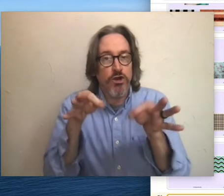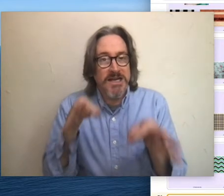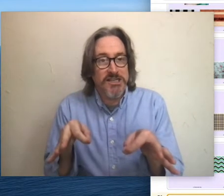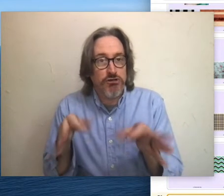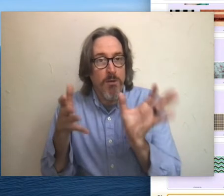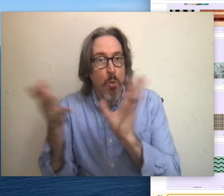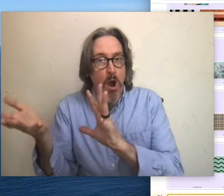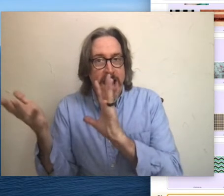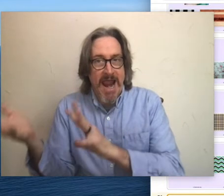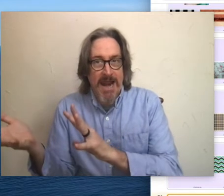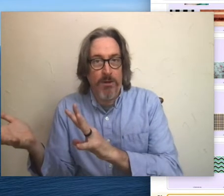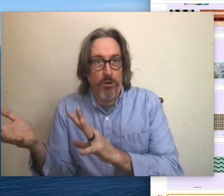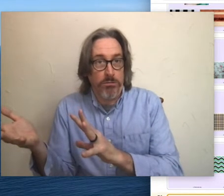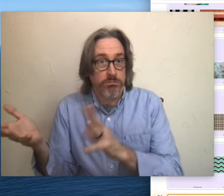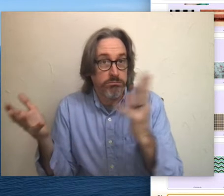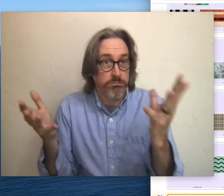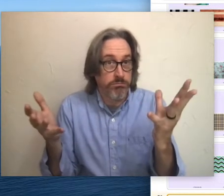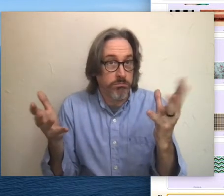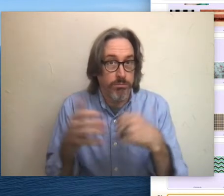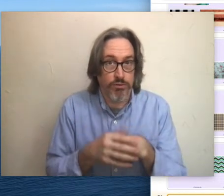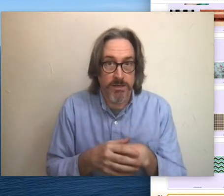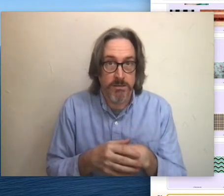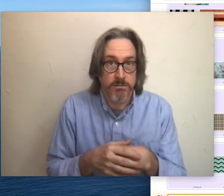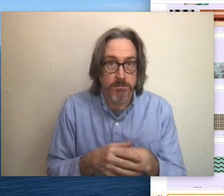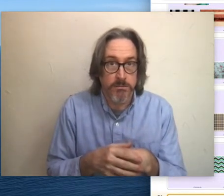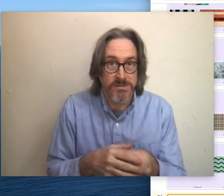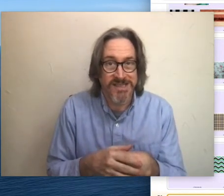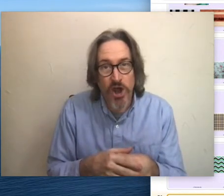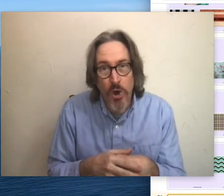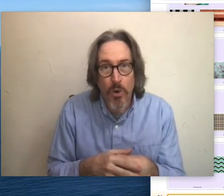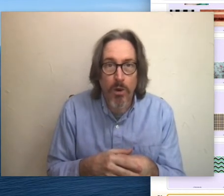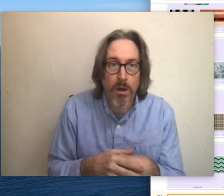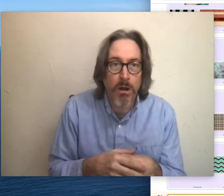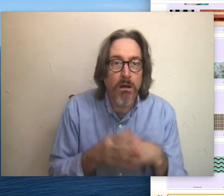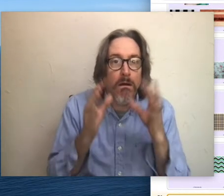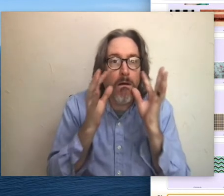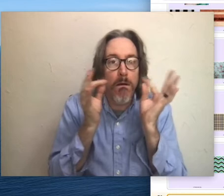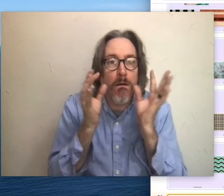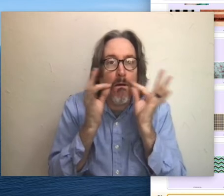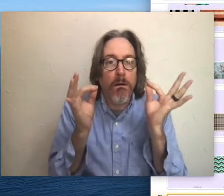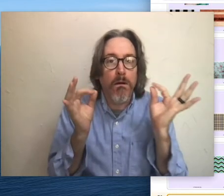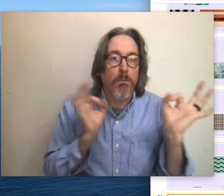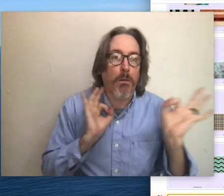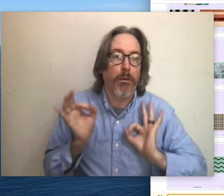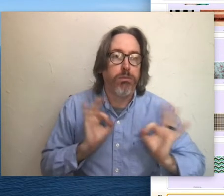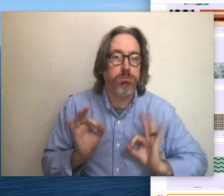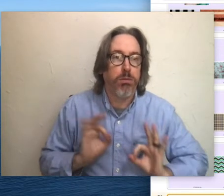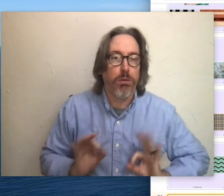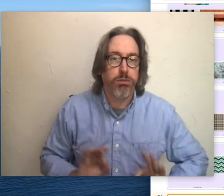Then you're going to describe what animal print. So